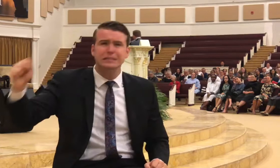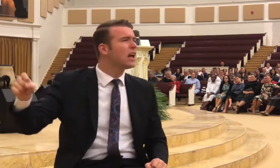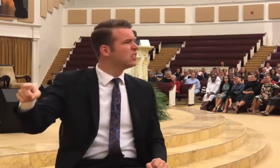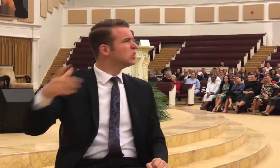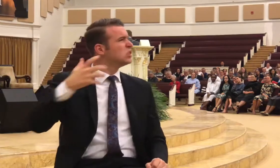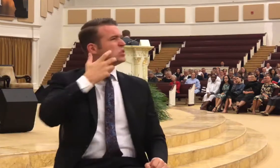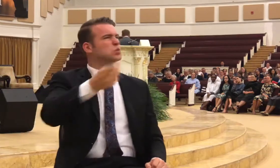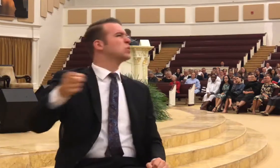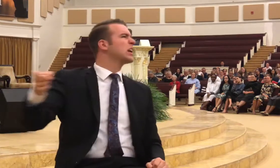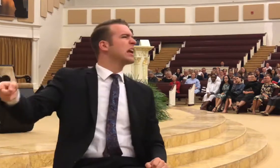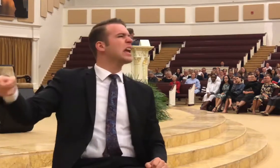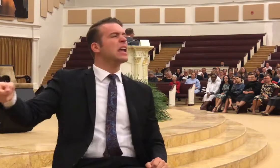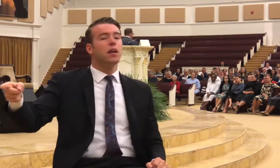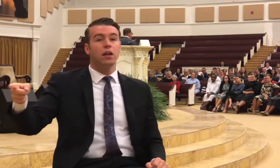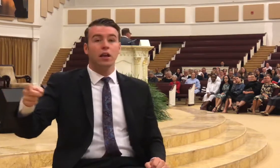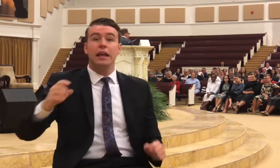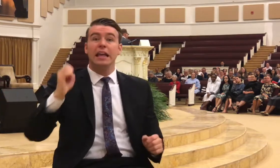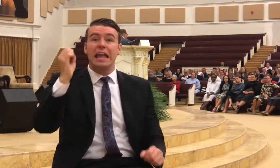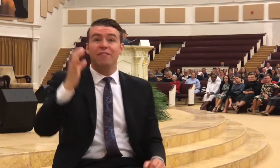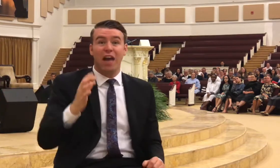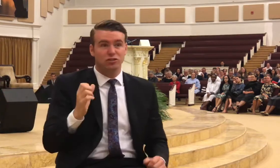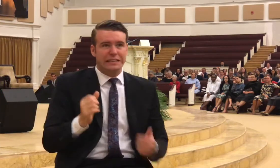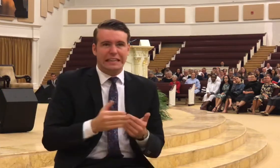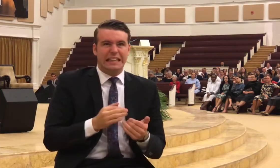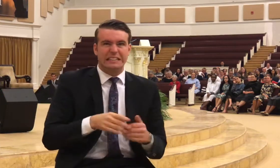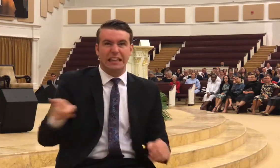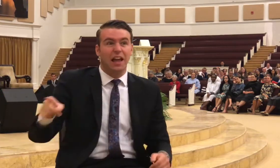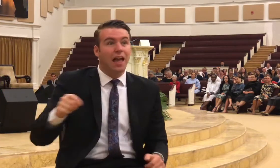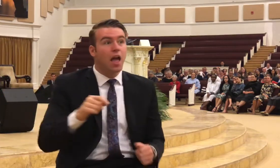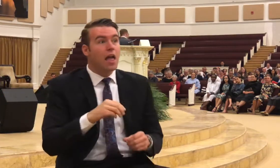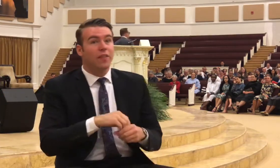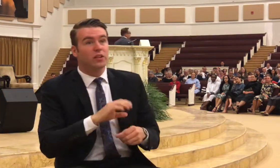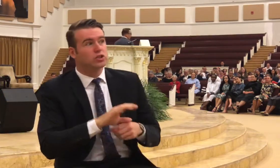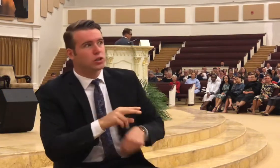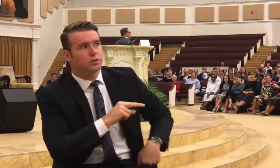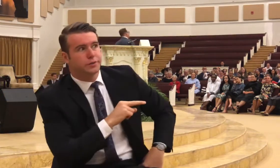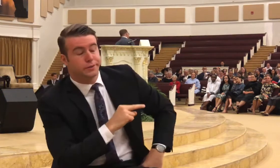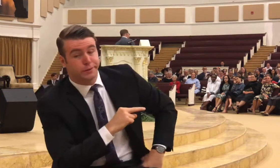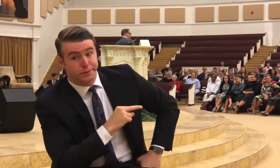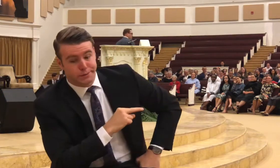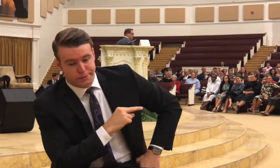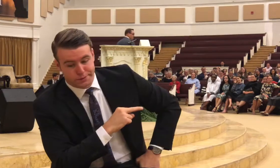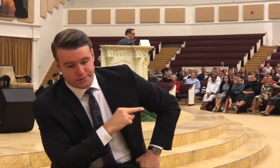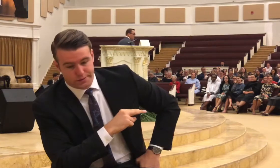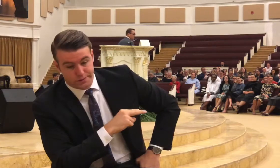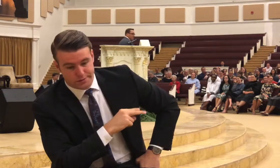y'all scream like she does? And everybody in the church is going, yeah, we know who that is.